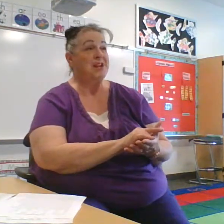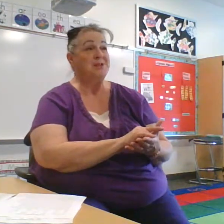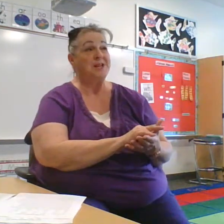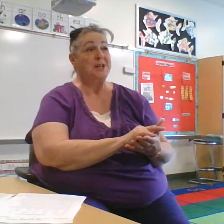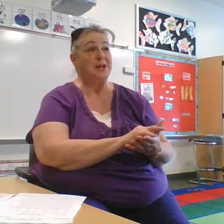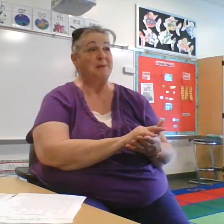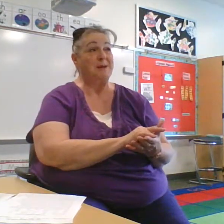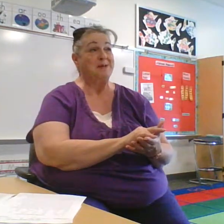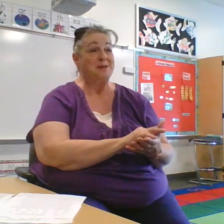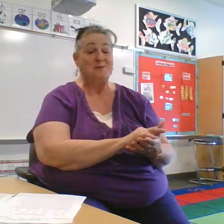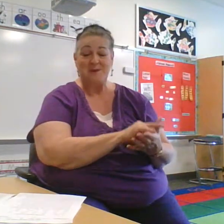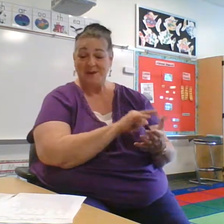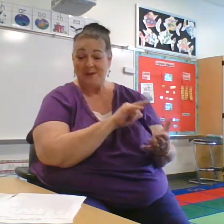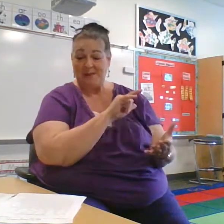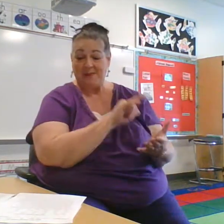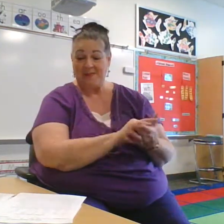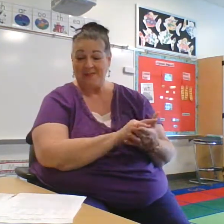changing it a little bit, so.